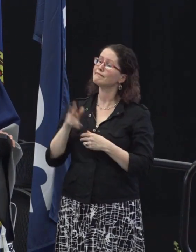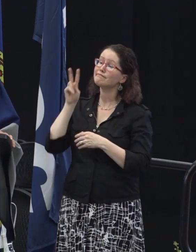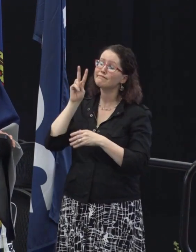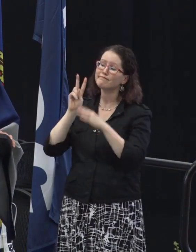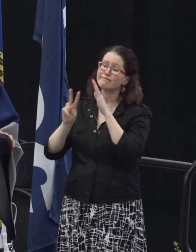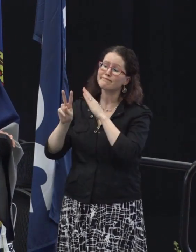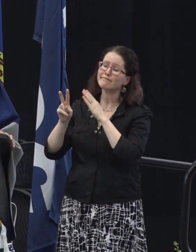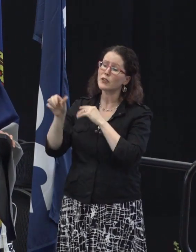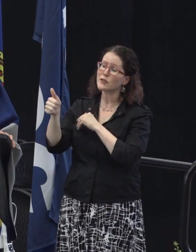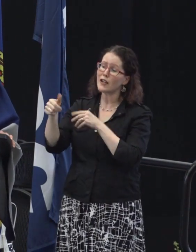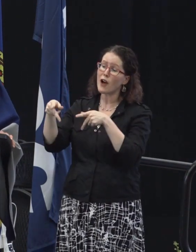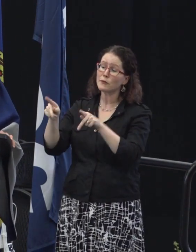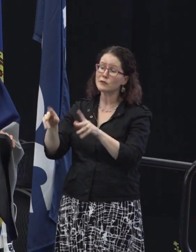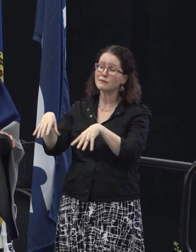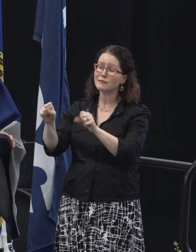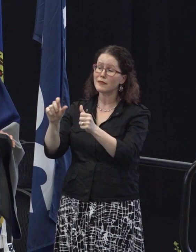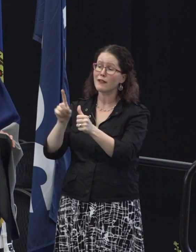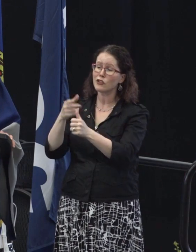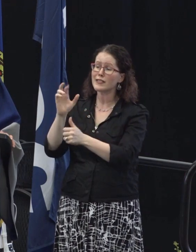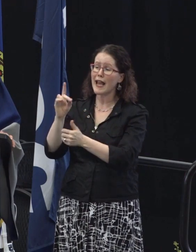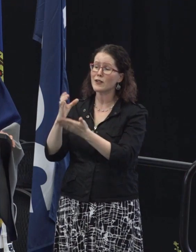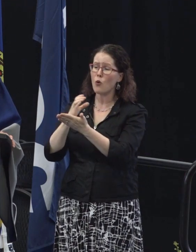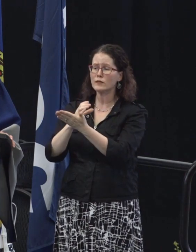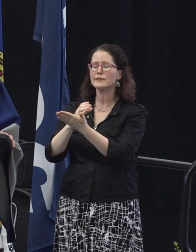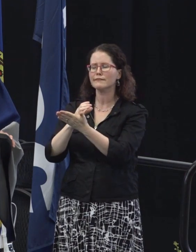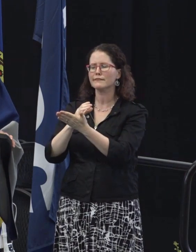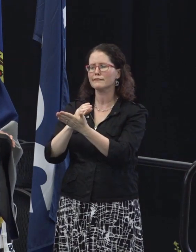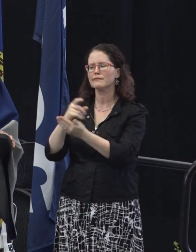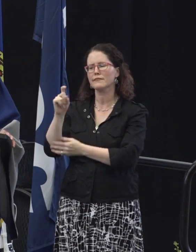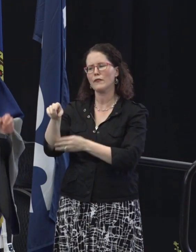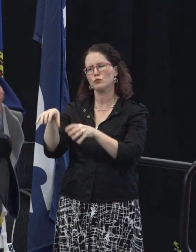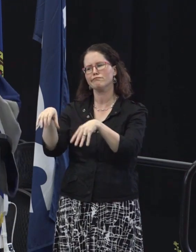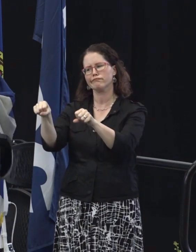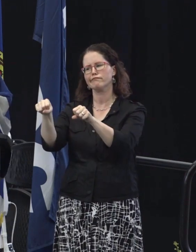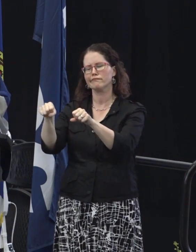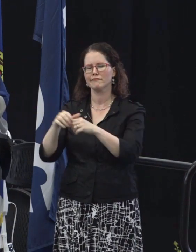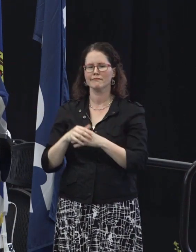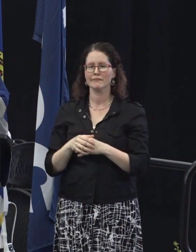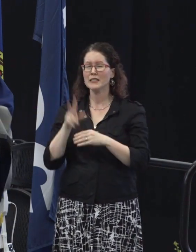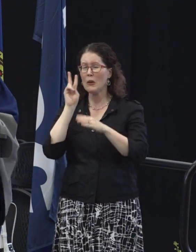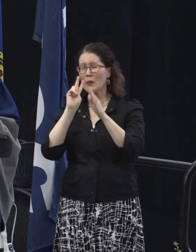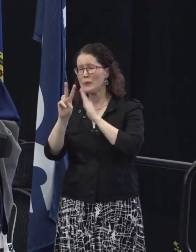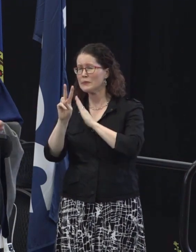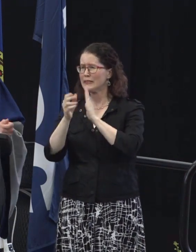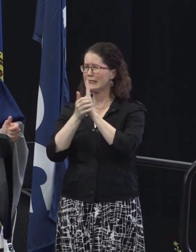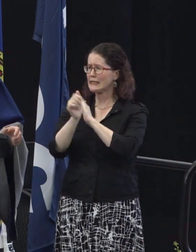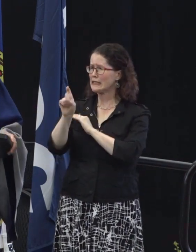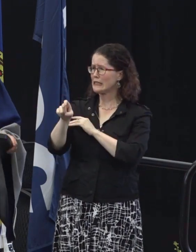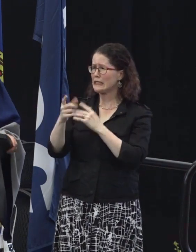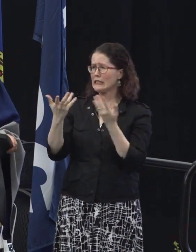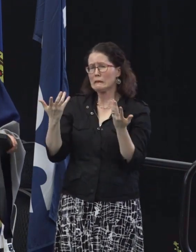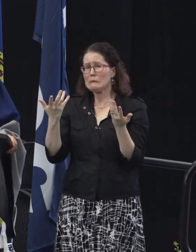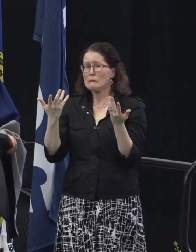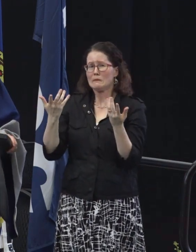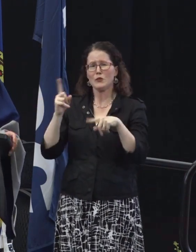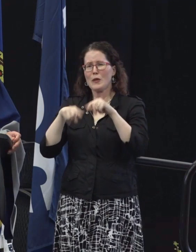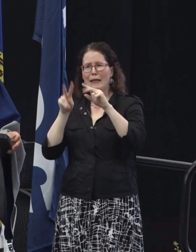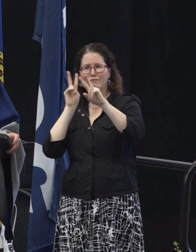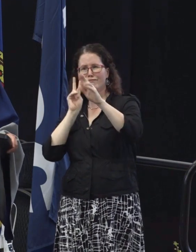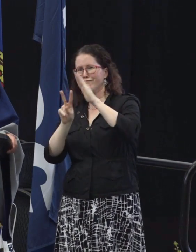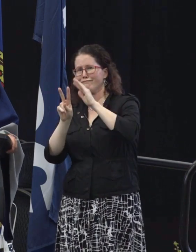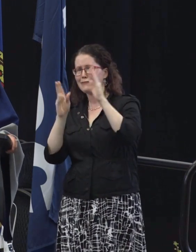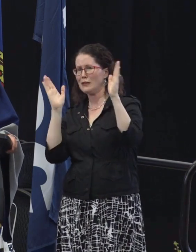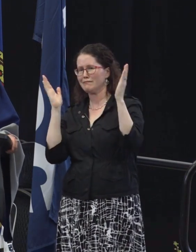take a first aid course, because you may need to use those skills when you least expect it." Well, I never